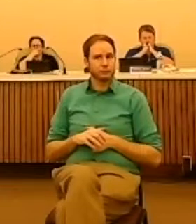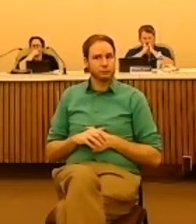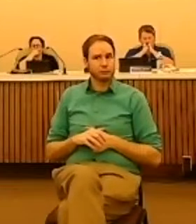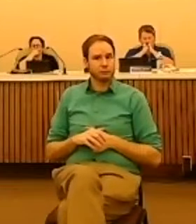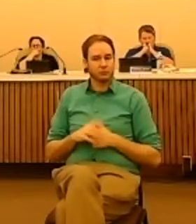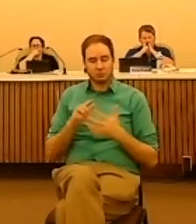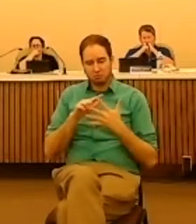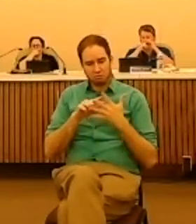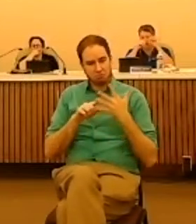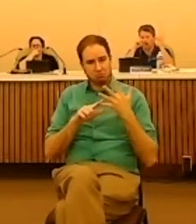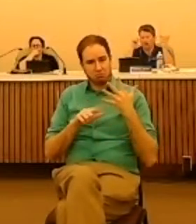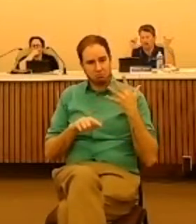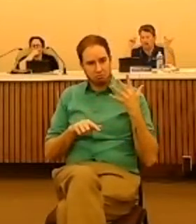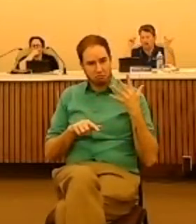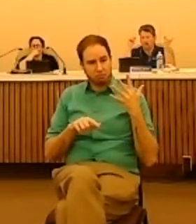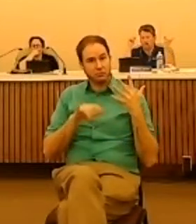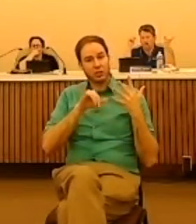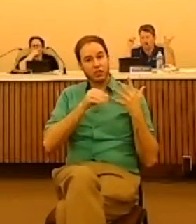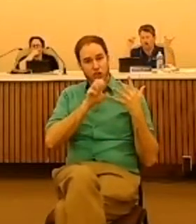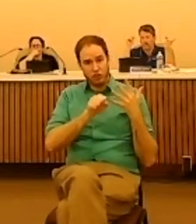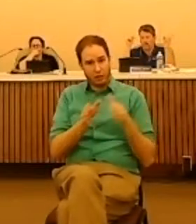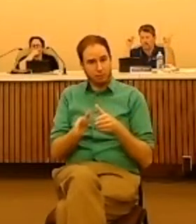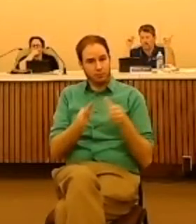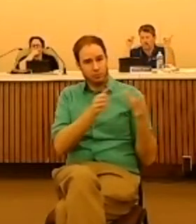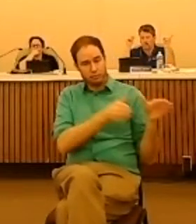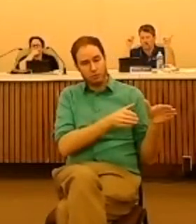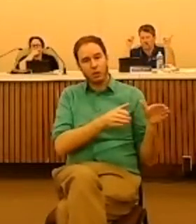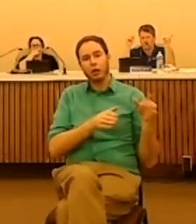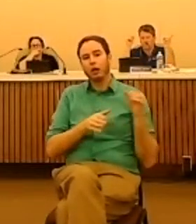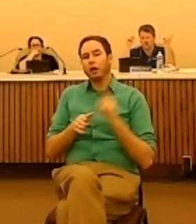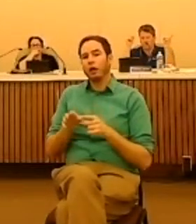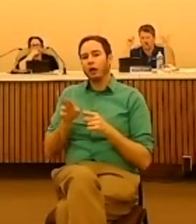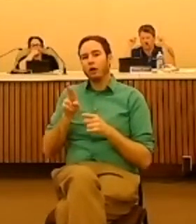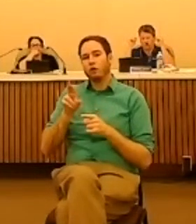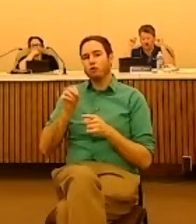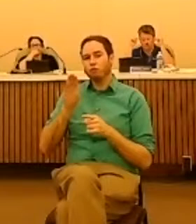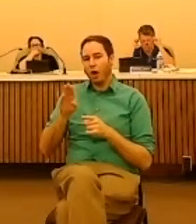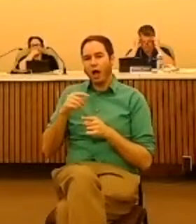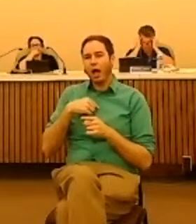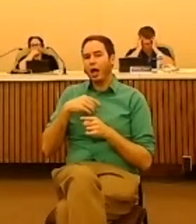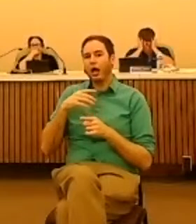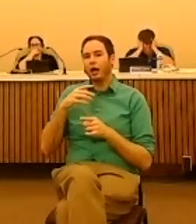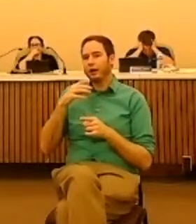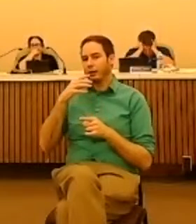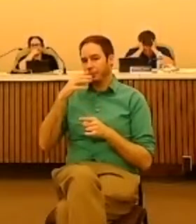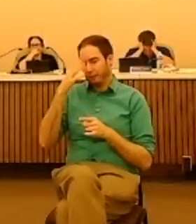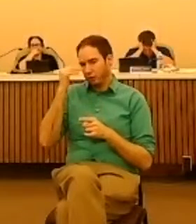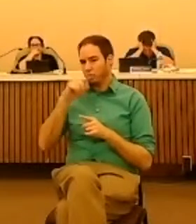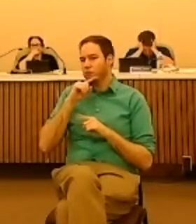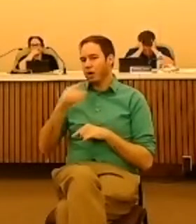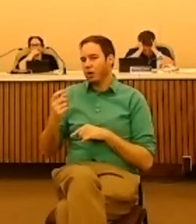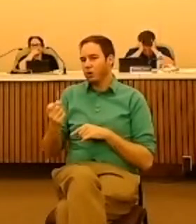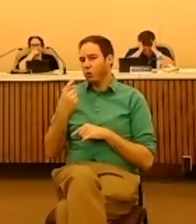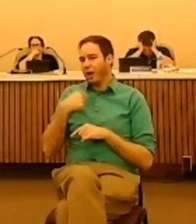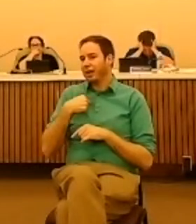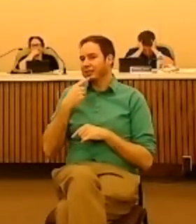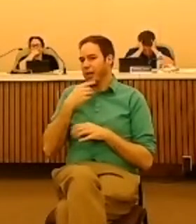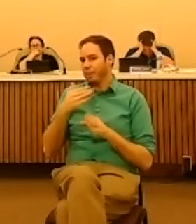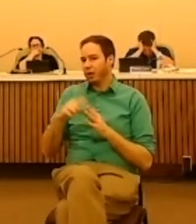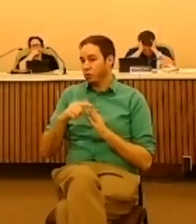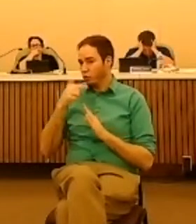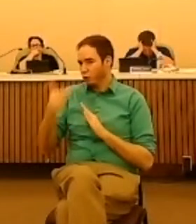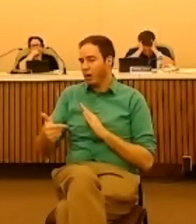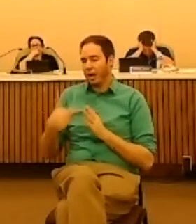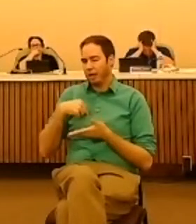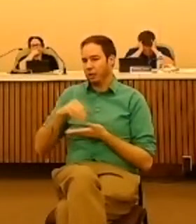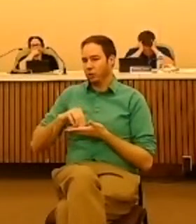That's everything from James Youngman. While I have the floor, I neglected to reply to your question earlier that I said I was going to, and I have a